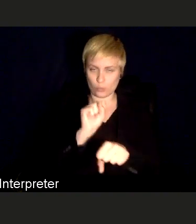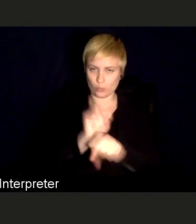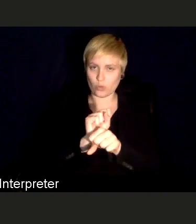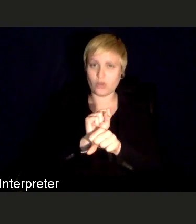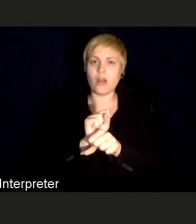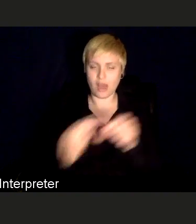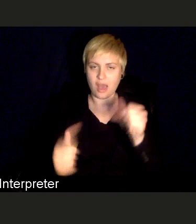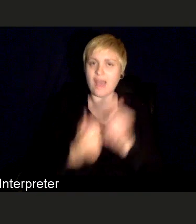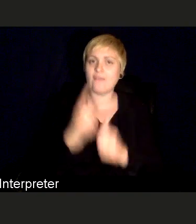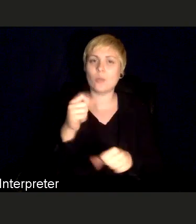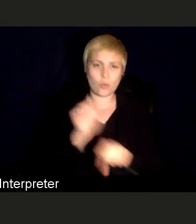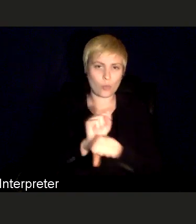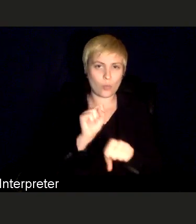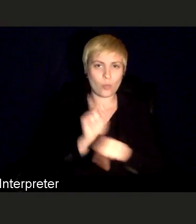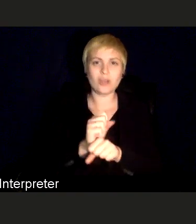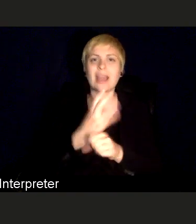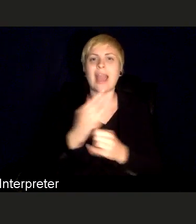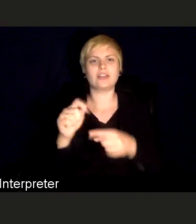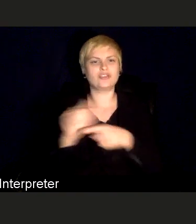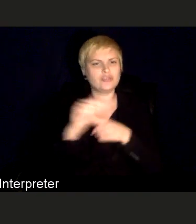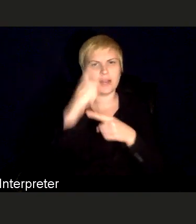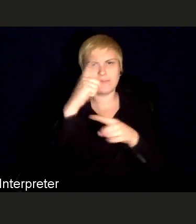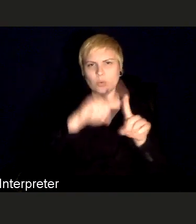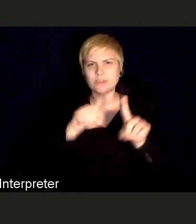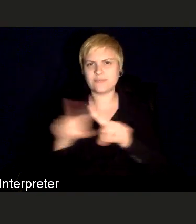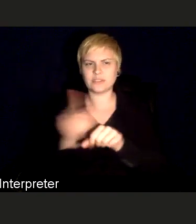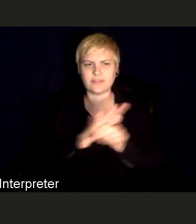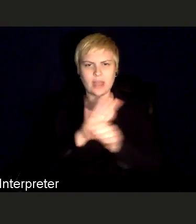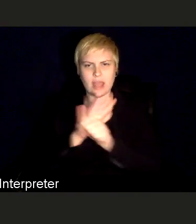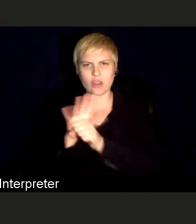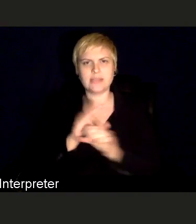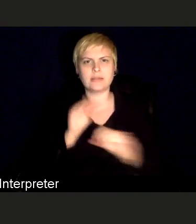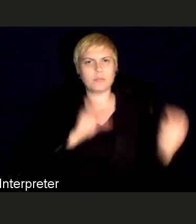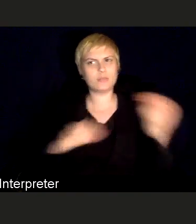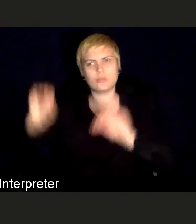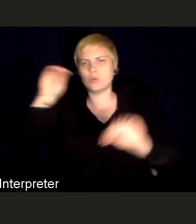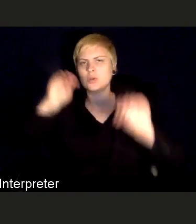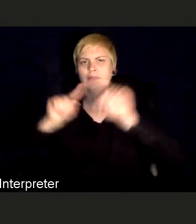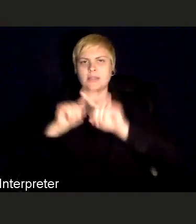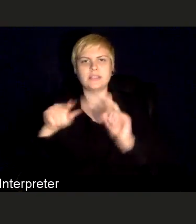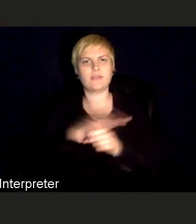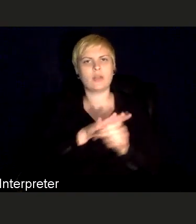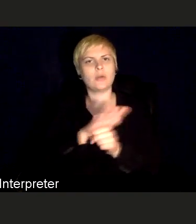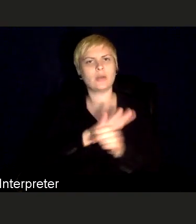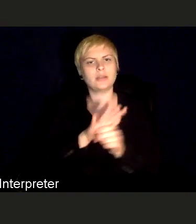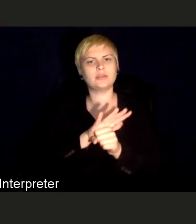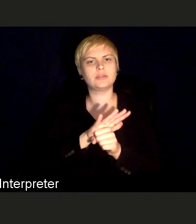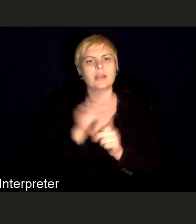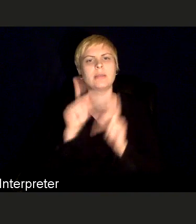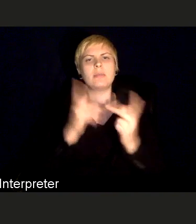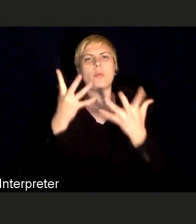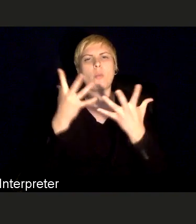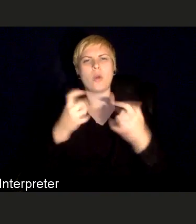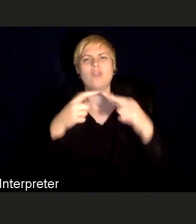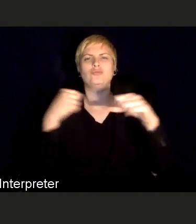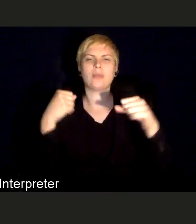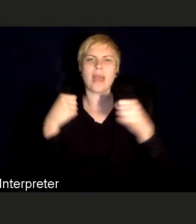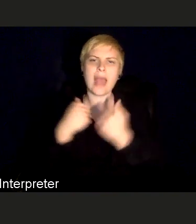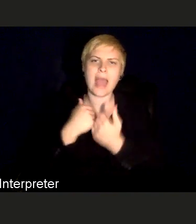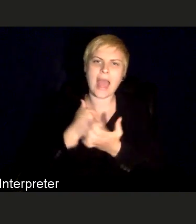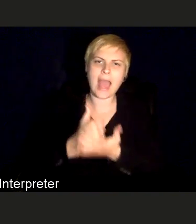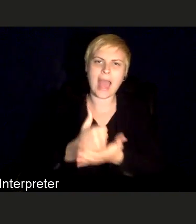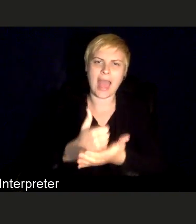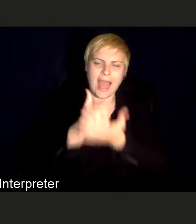and being cross-trained and moving to different locations. And people want to feed the fight. They want to feed our team